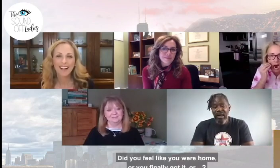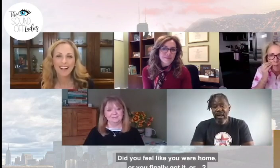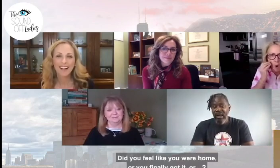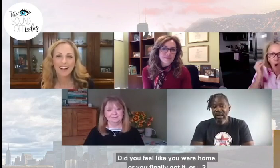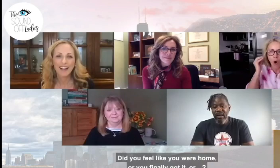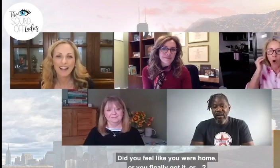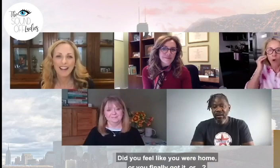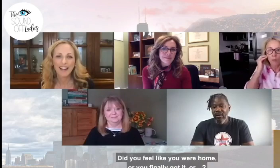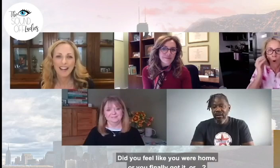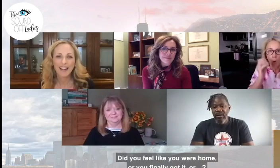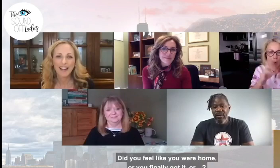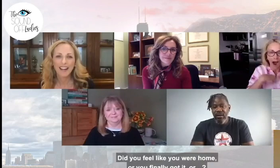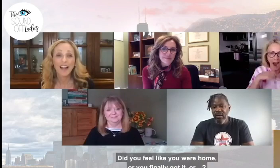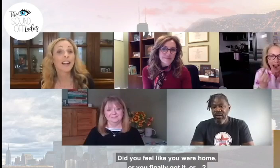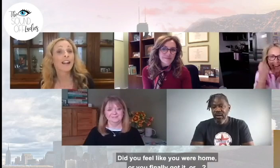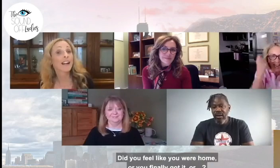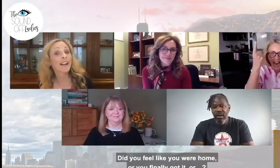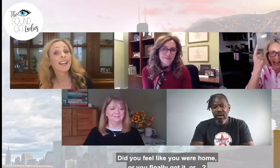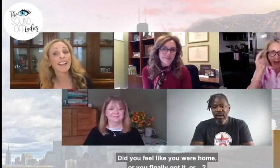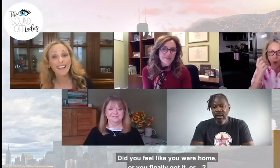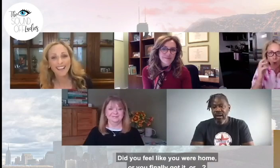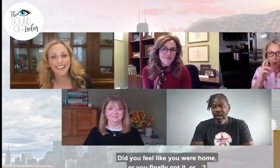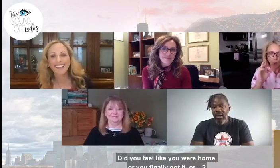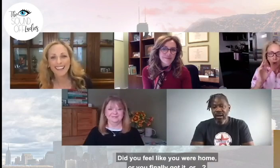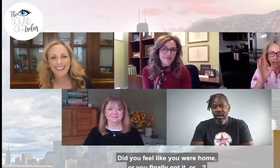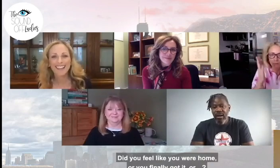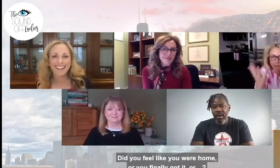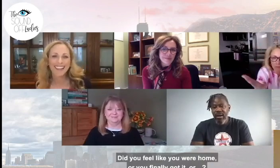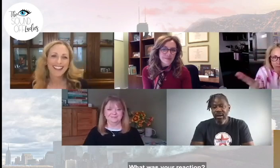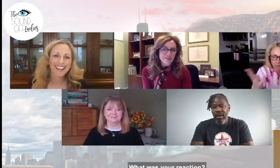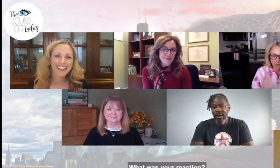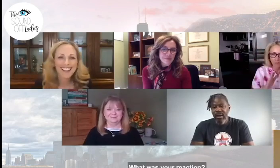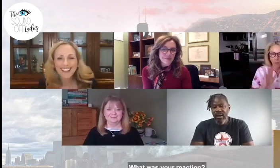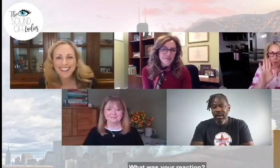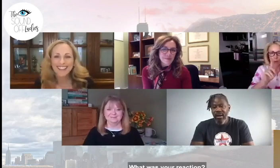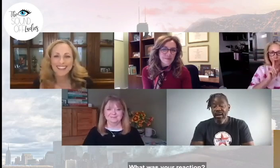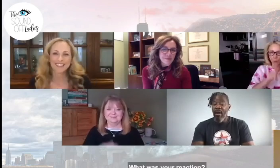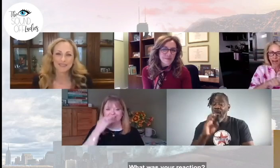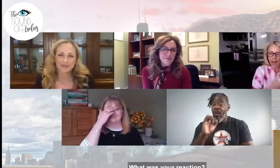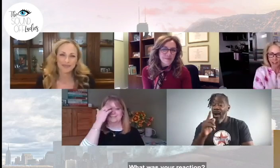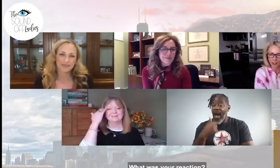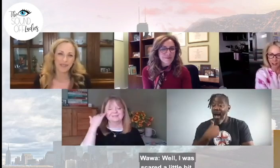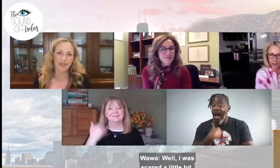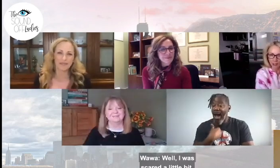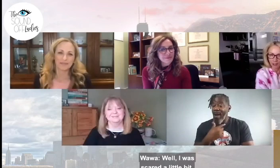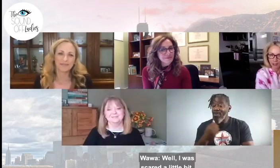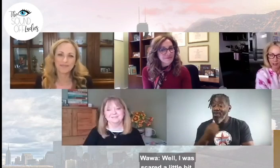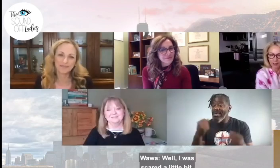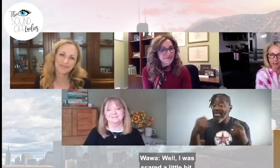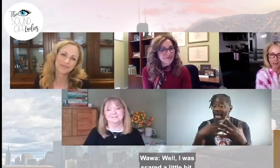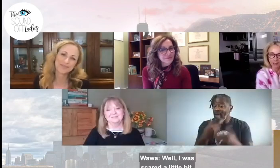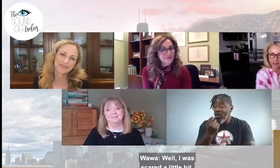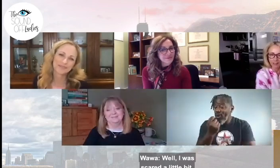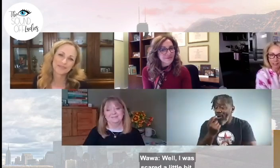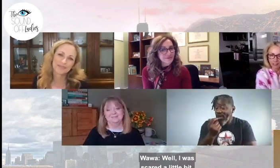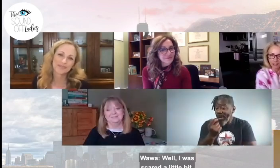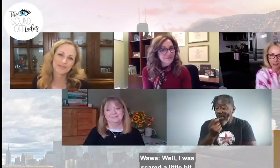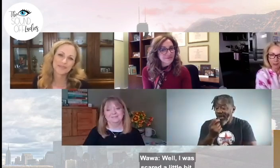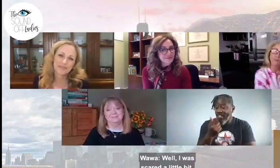Did you feel like you were home at Gallaudet? And you're like, oh my gosh, I understand that I'm deaf and that there's a deaf community. I